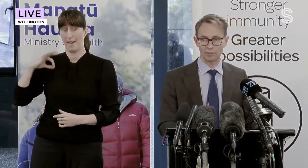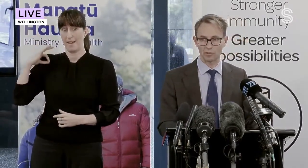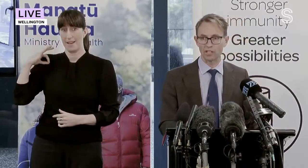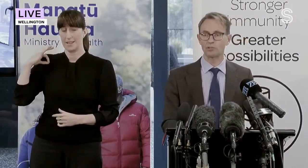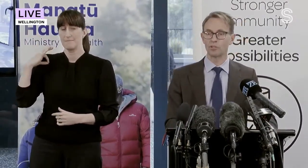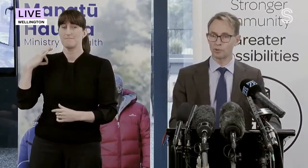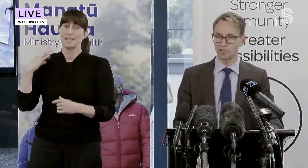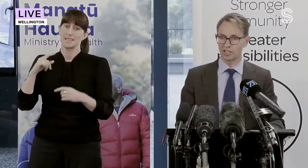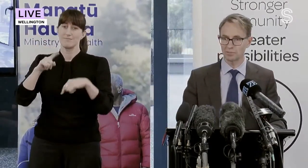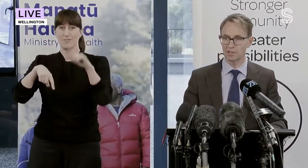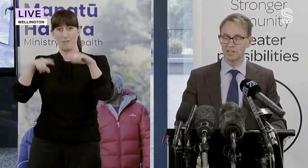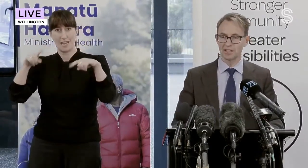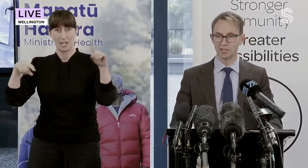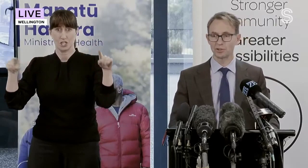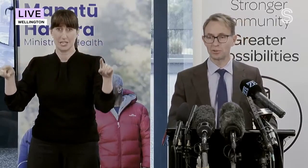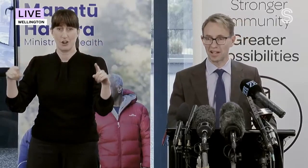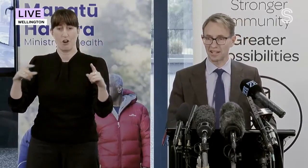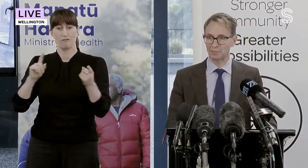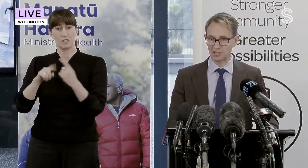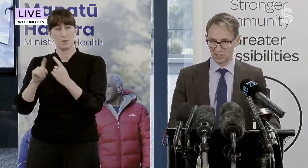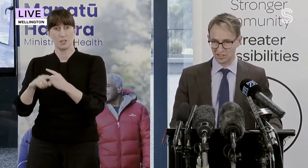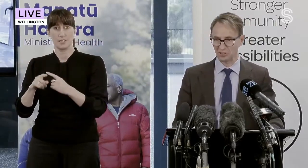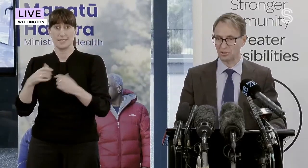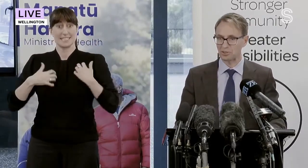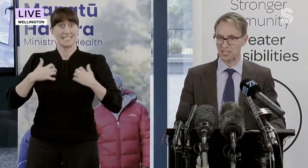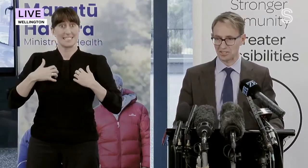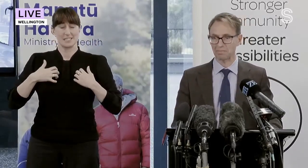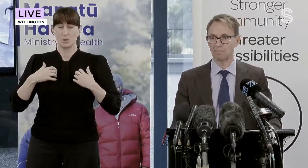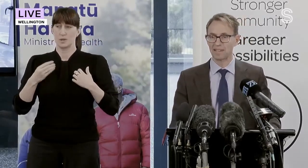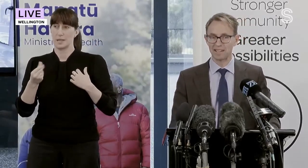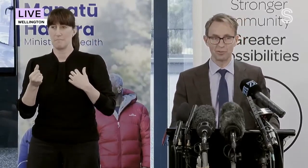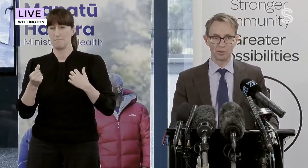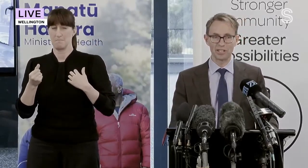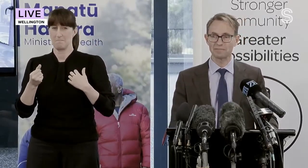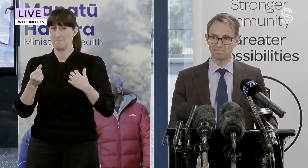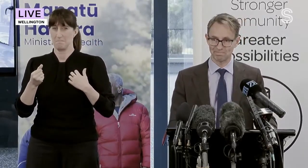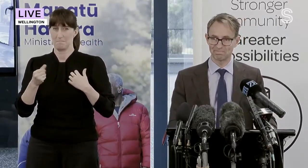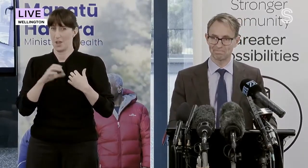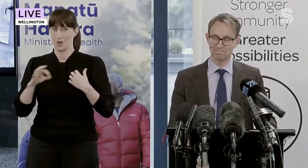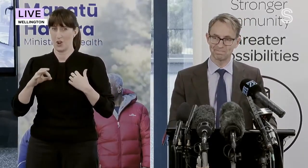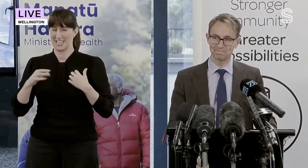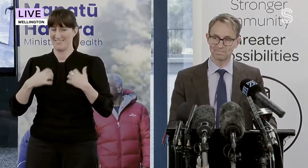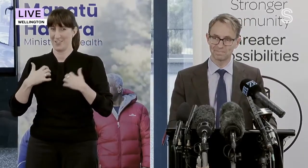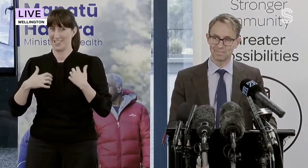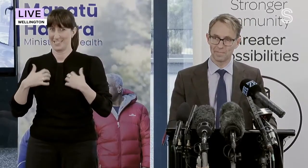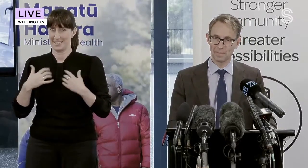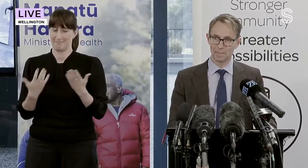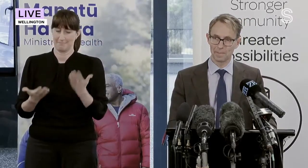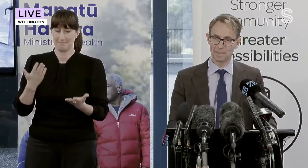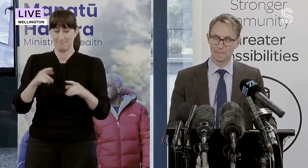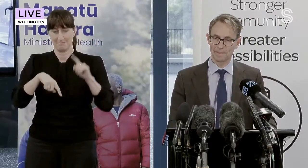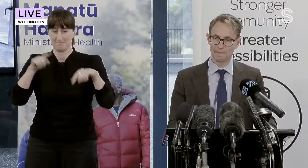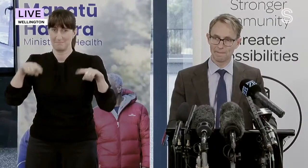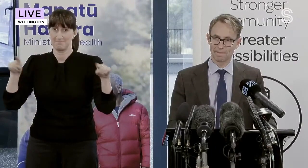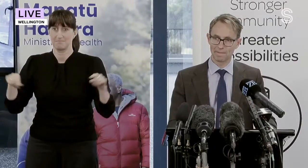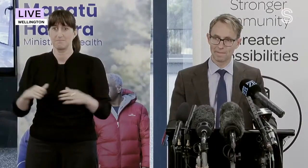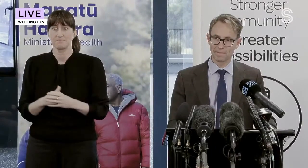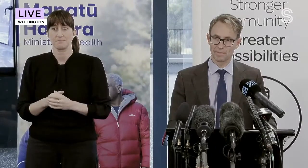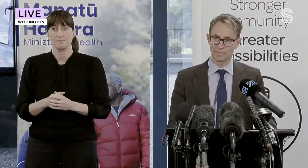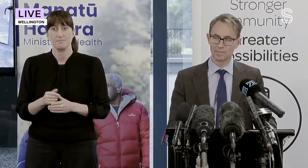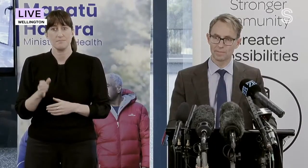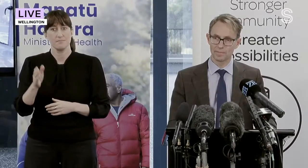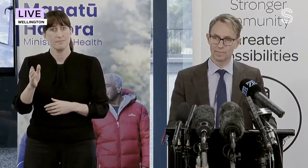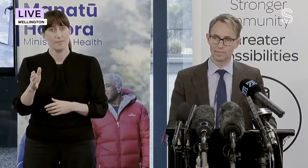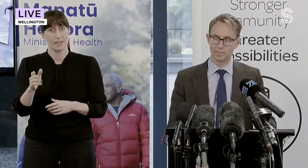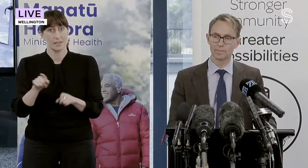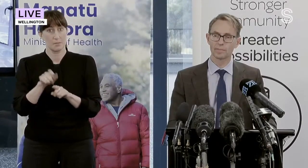from great enthusiasm to much less enthusiasm for that. And when would you hope to, to get that? Like, this is